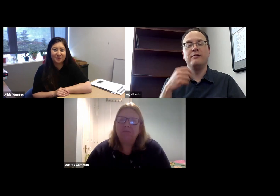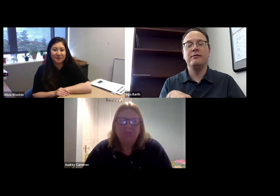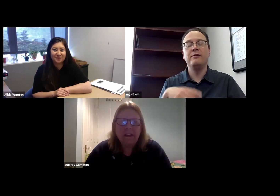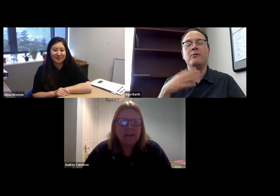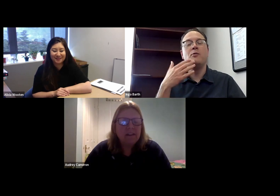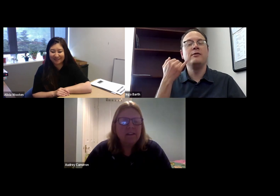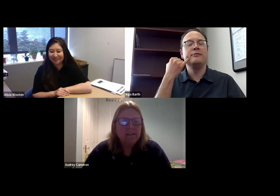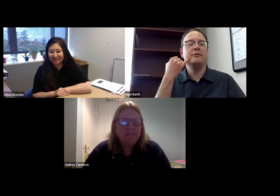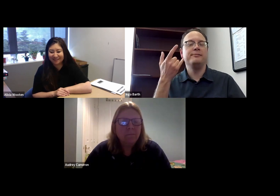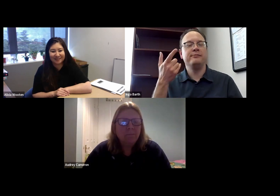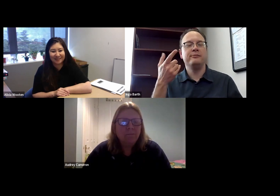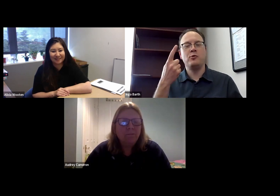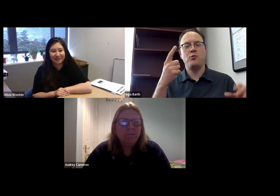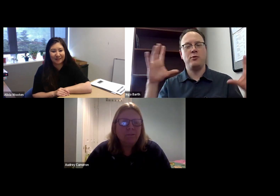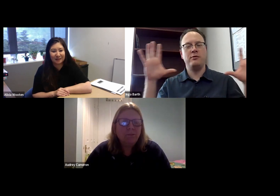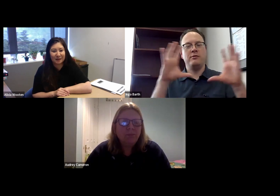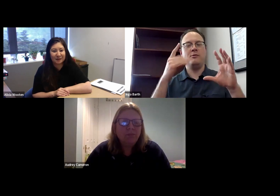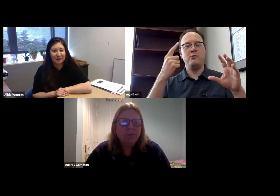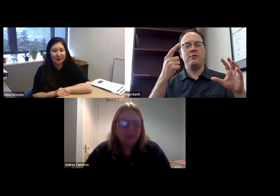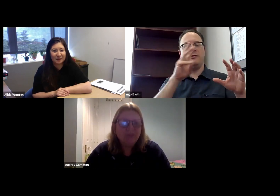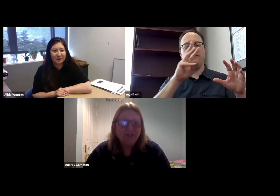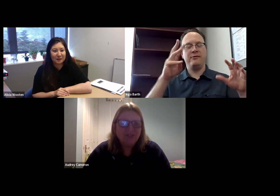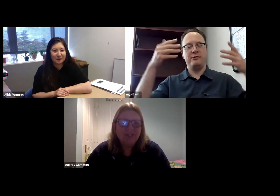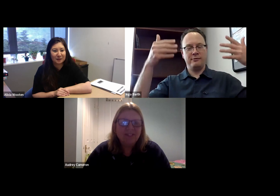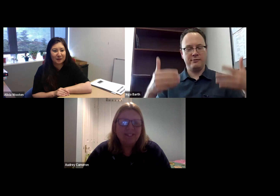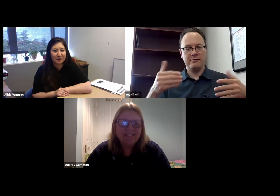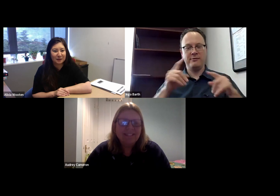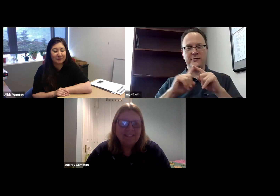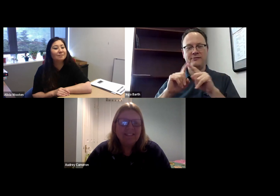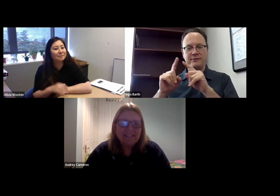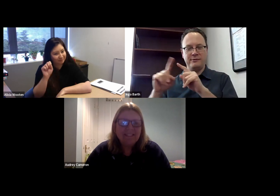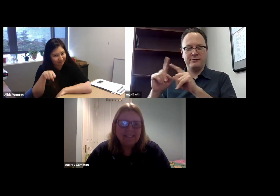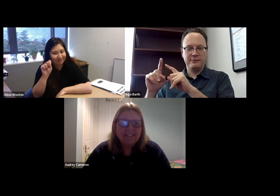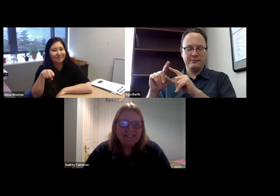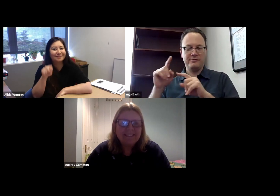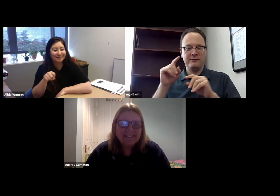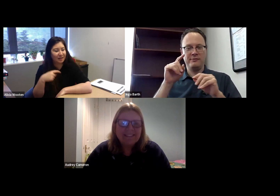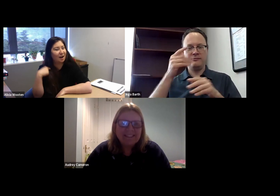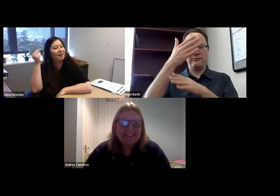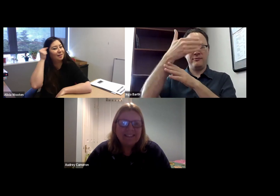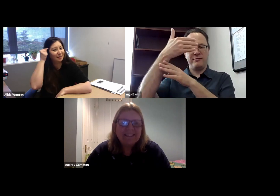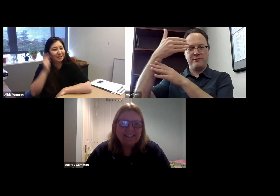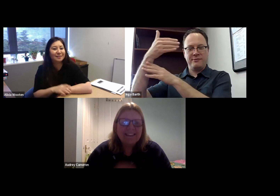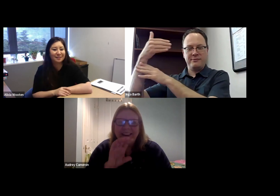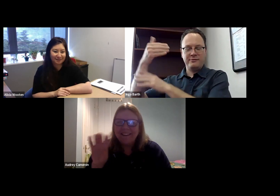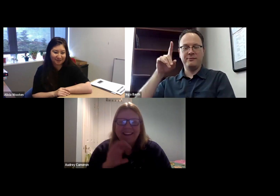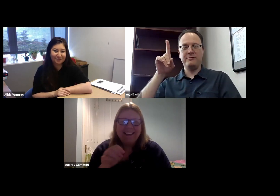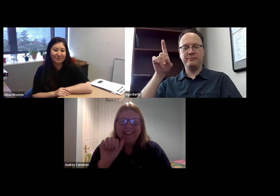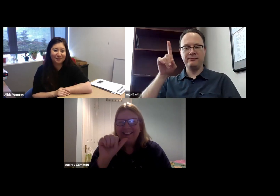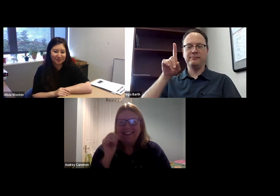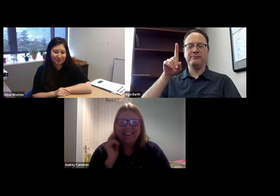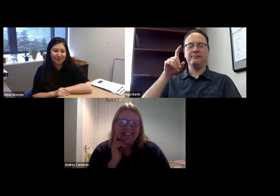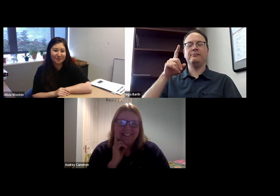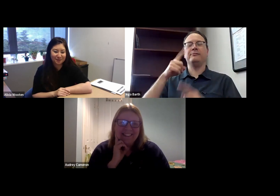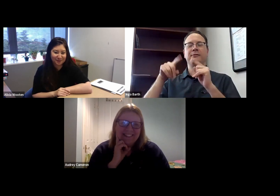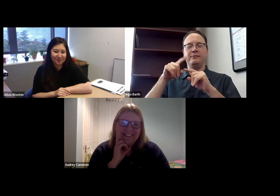the differences. Also, it would be nice if we had one website with